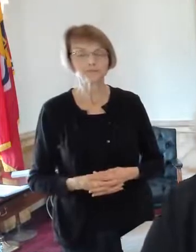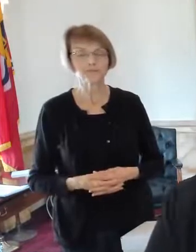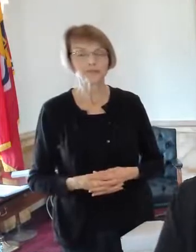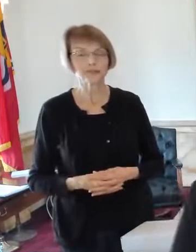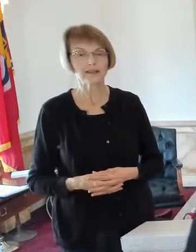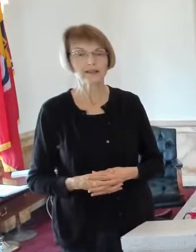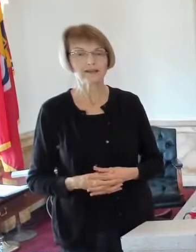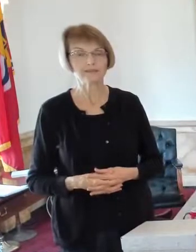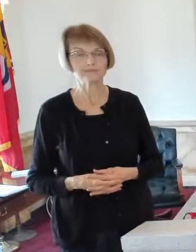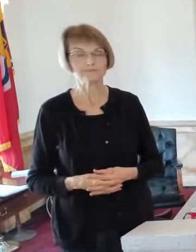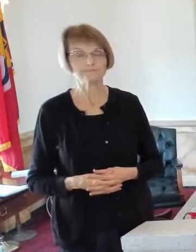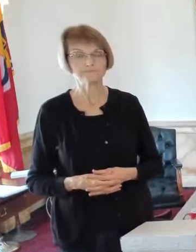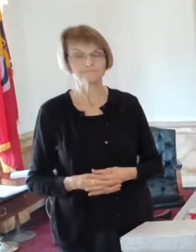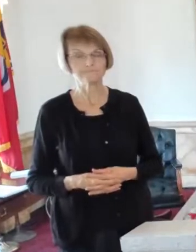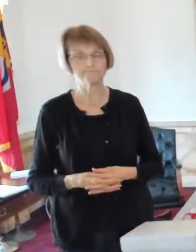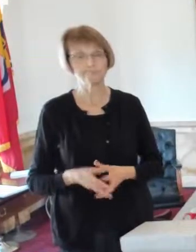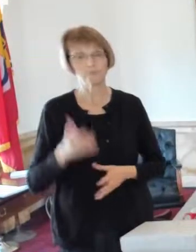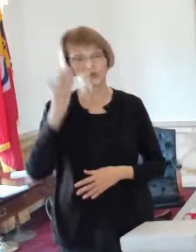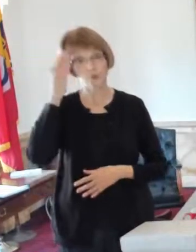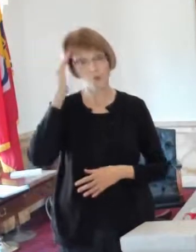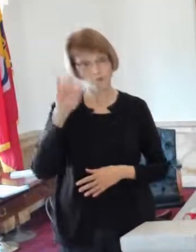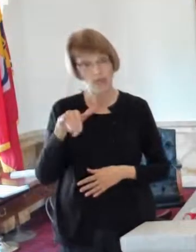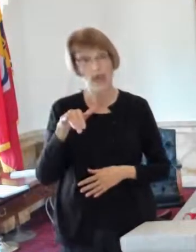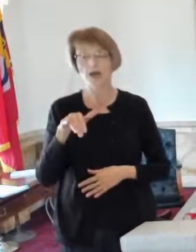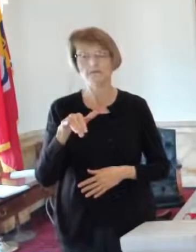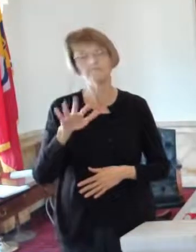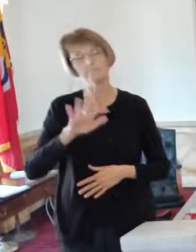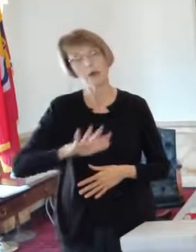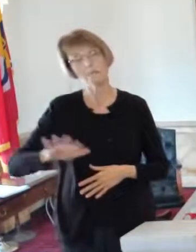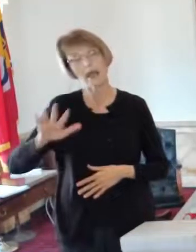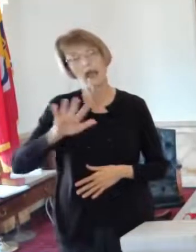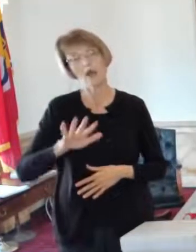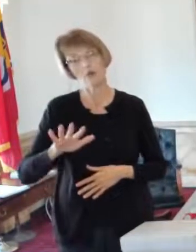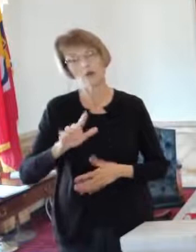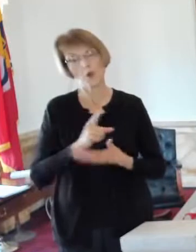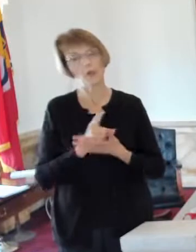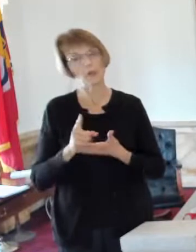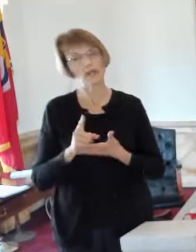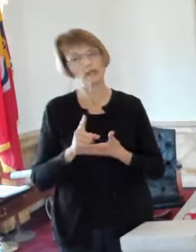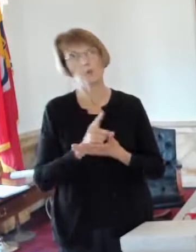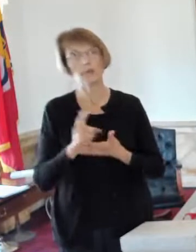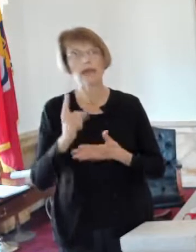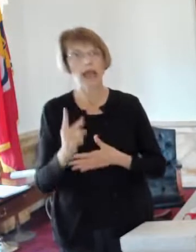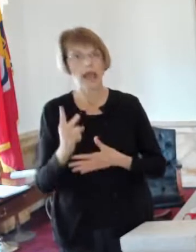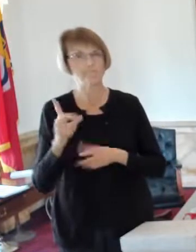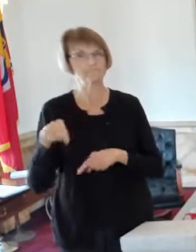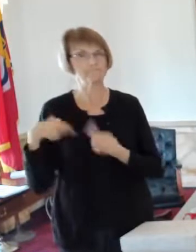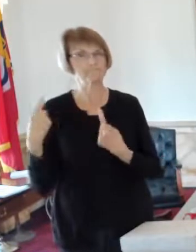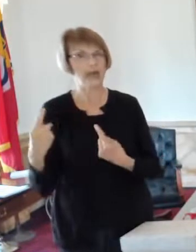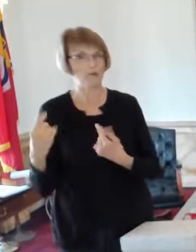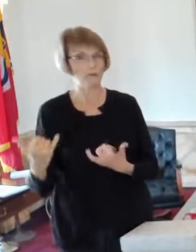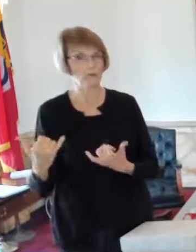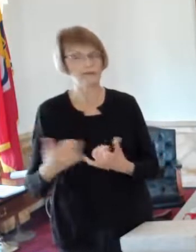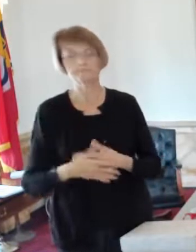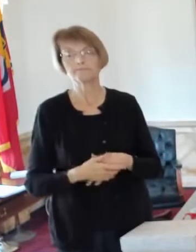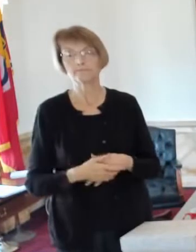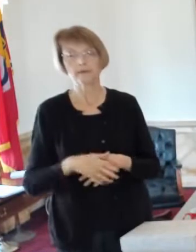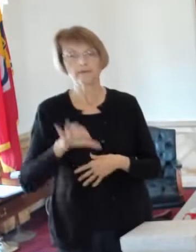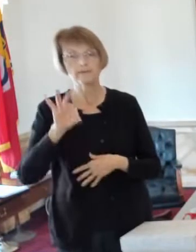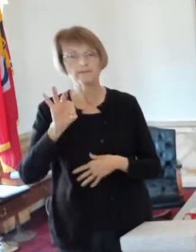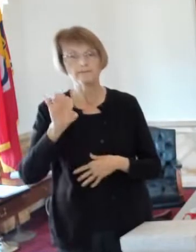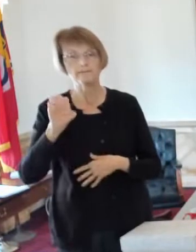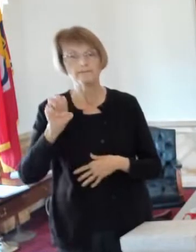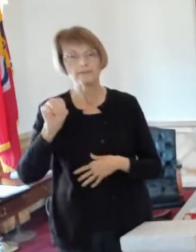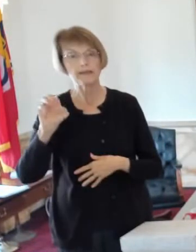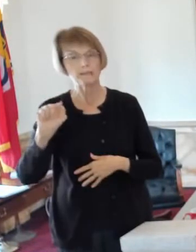So, as you know, for about a little over a week and a half now, I guess it's been, FEMA has